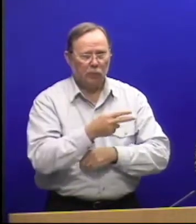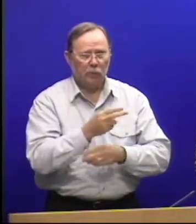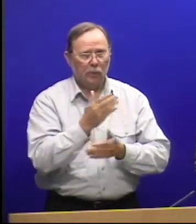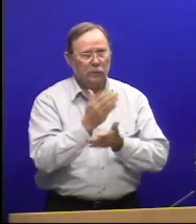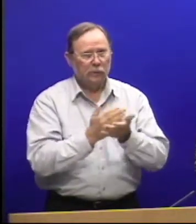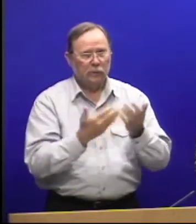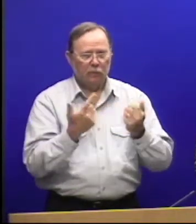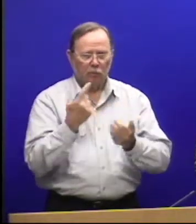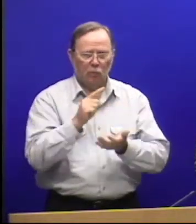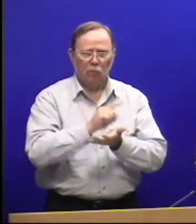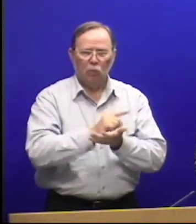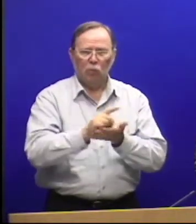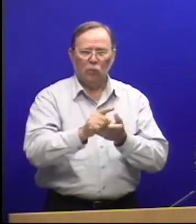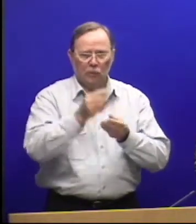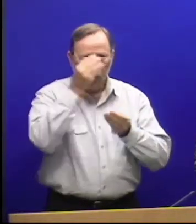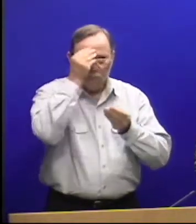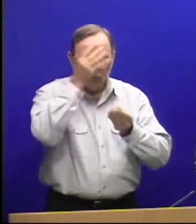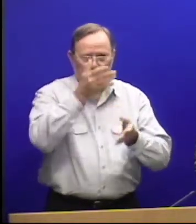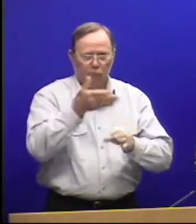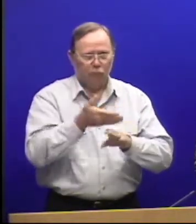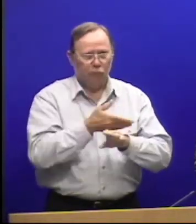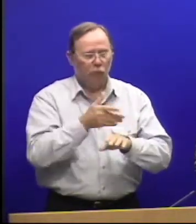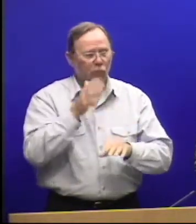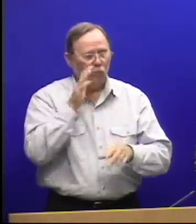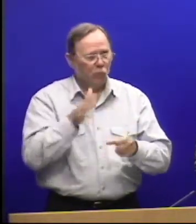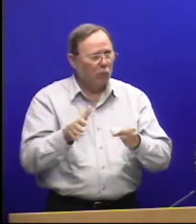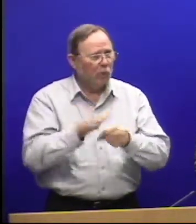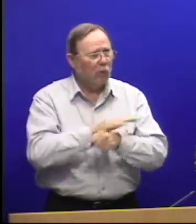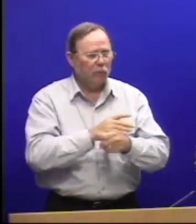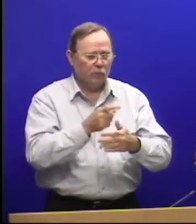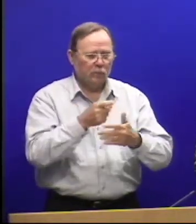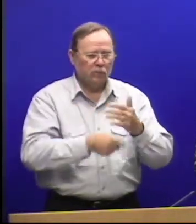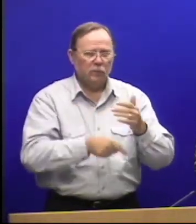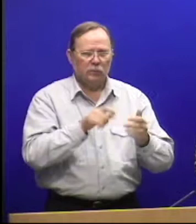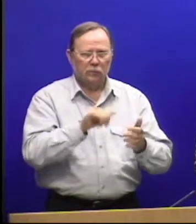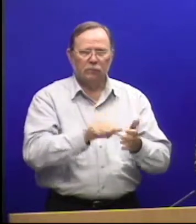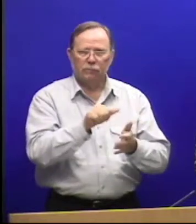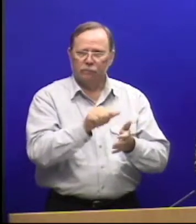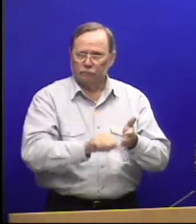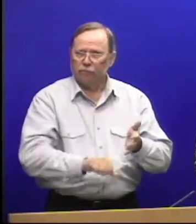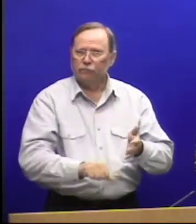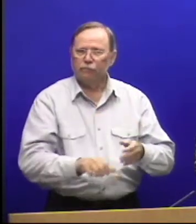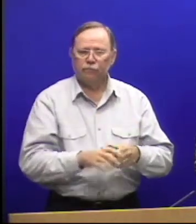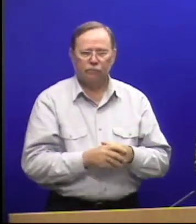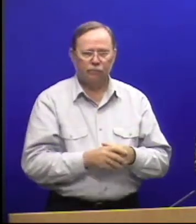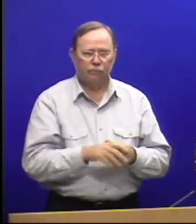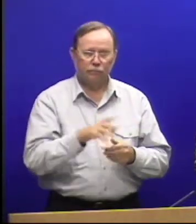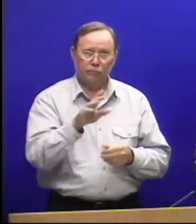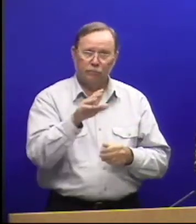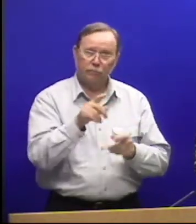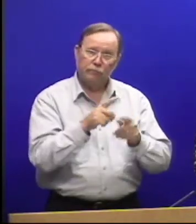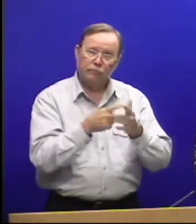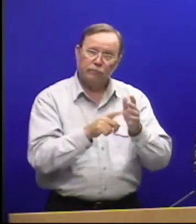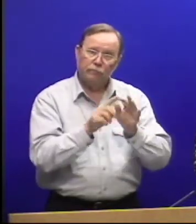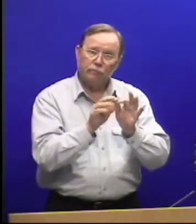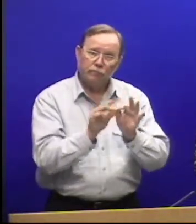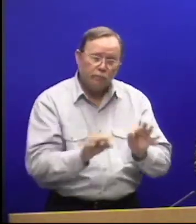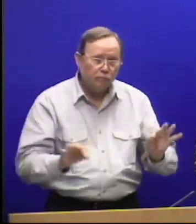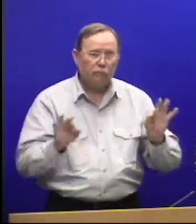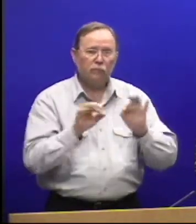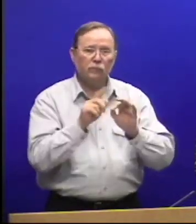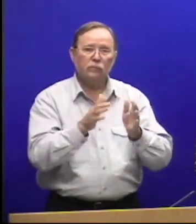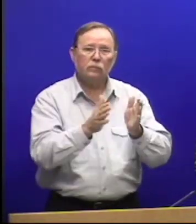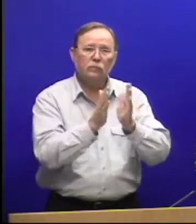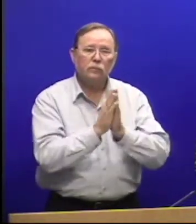notice before they will cover the cost of these procedures. What's really important for you to ask is,